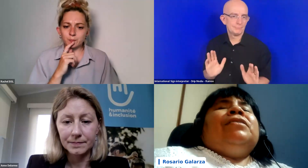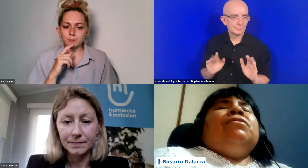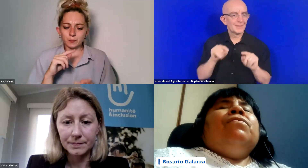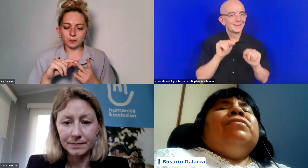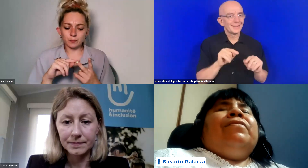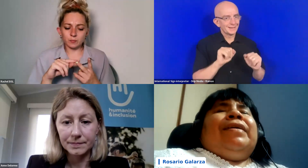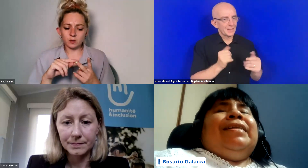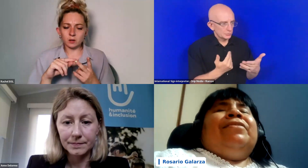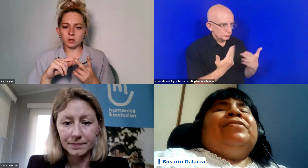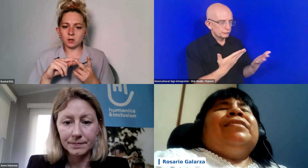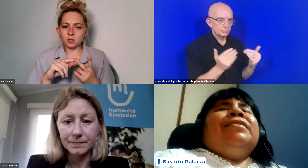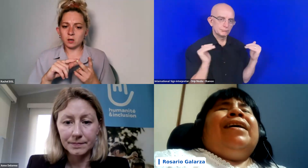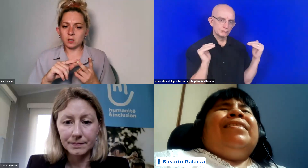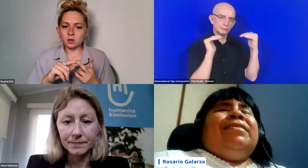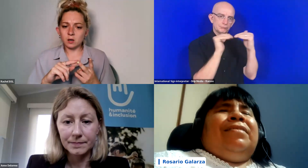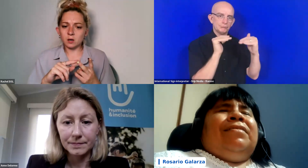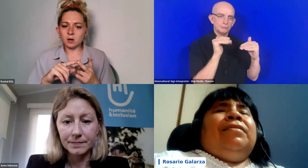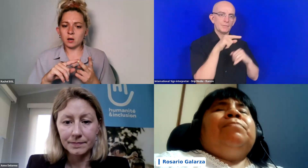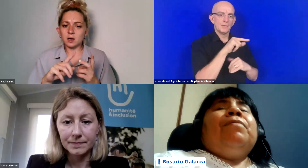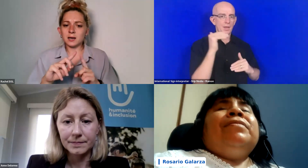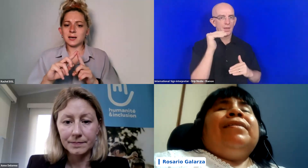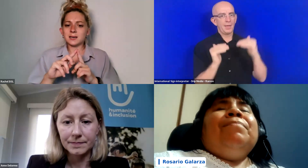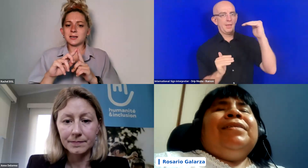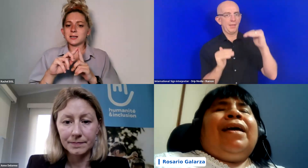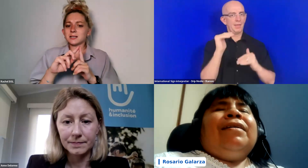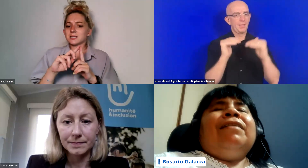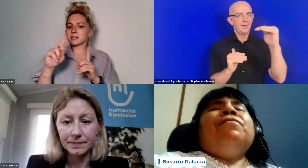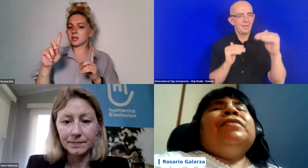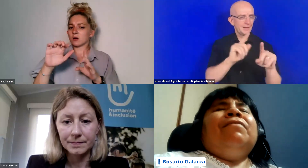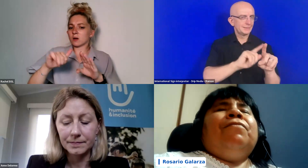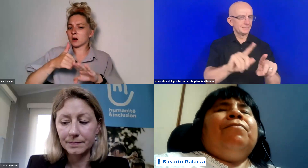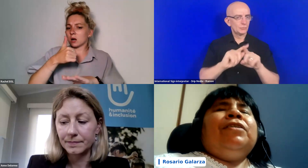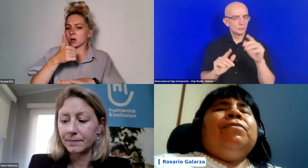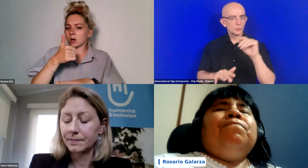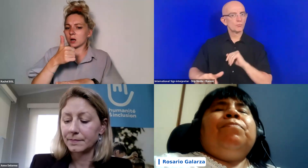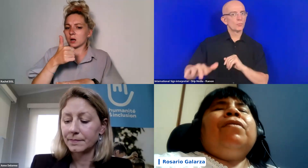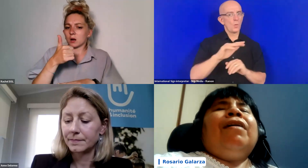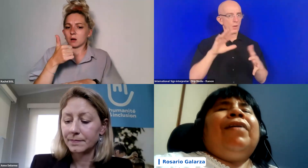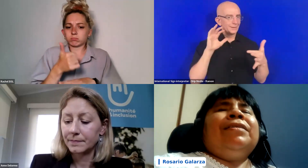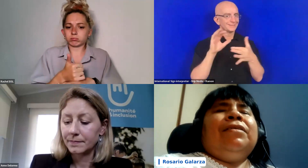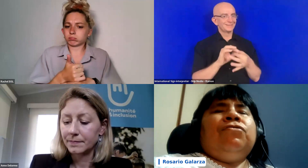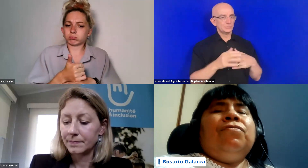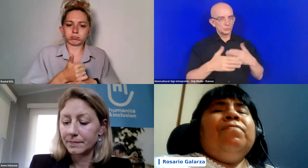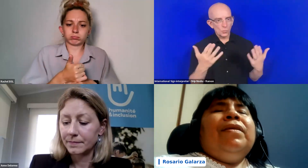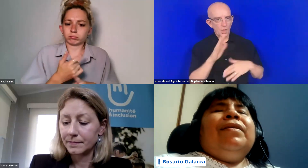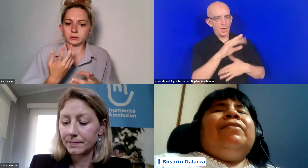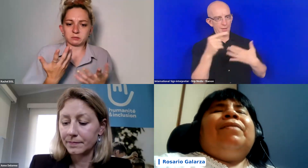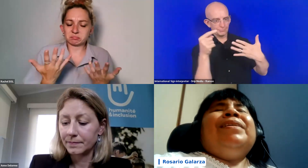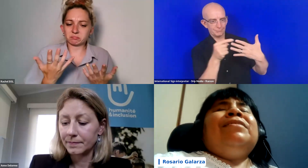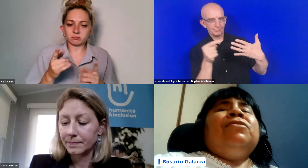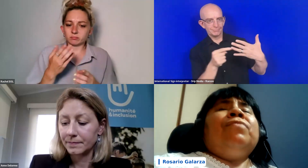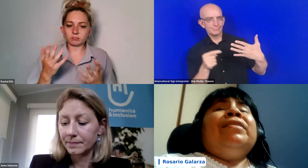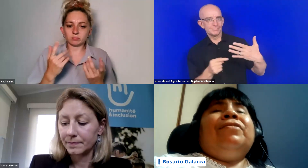differently based on their intersecting identities. These power dynamics can influence the information people have access to,